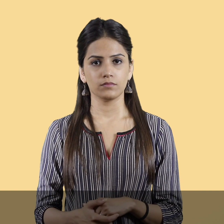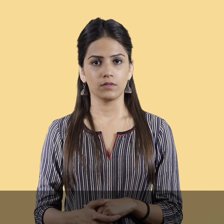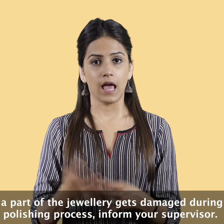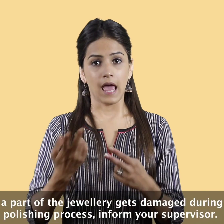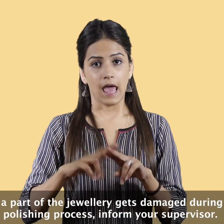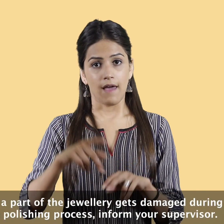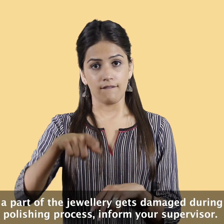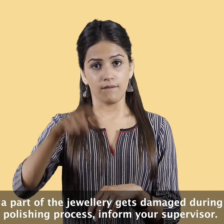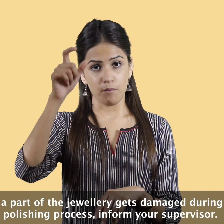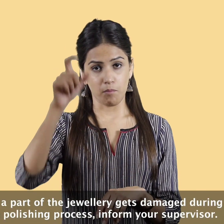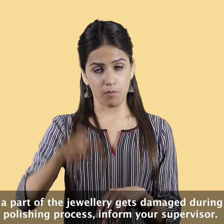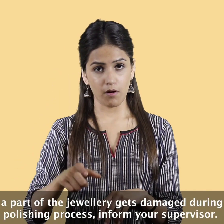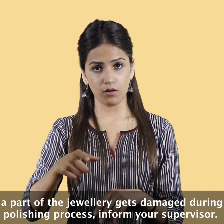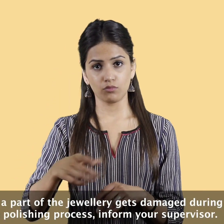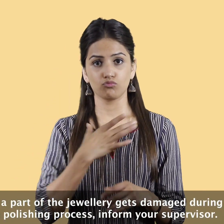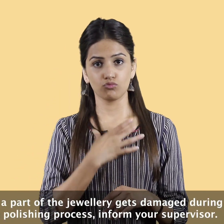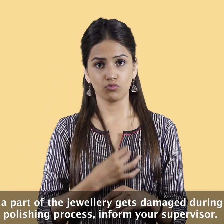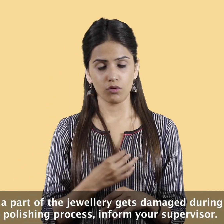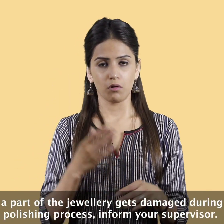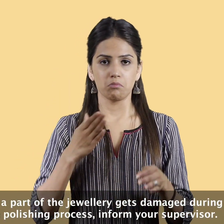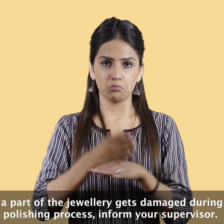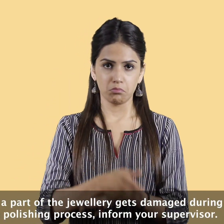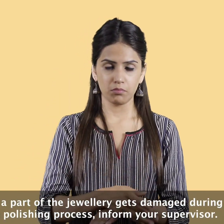Number 4. If a part of jewelry gets